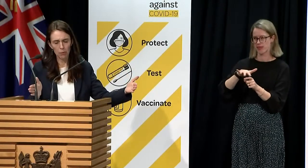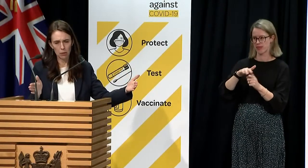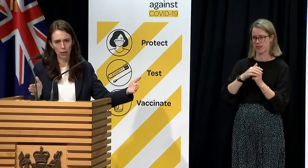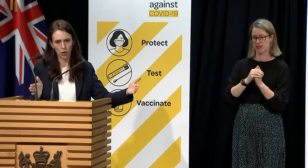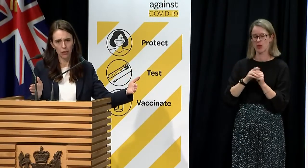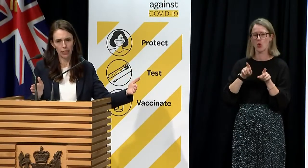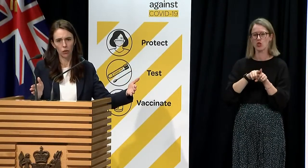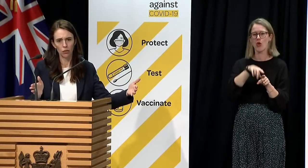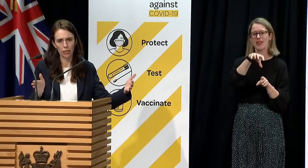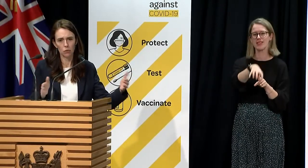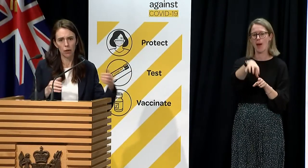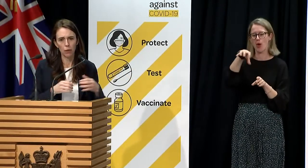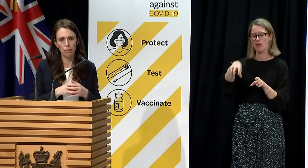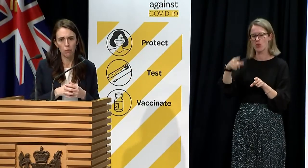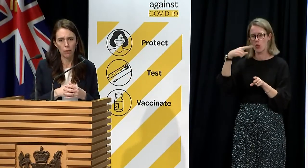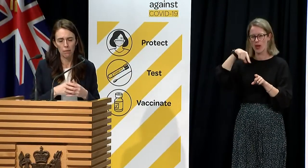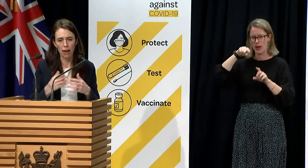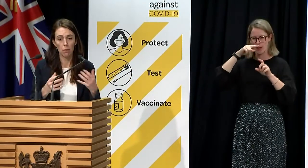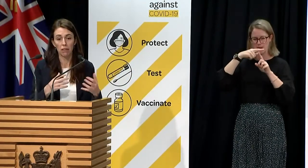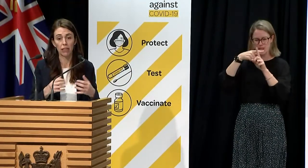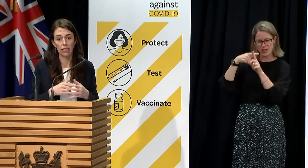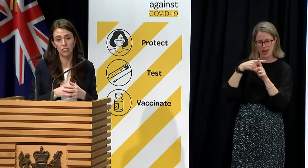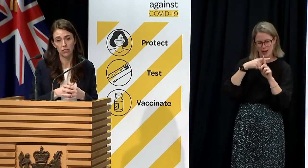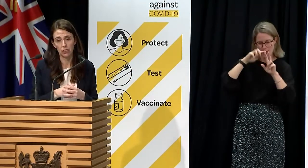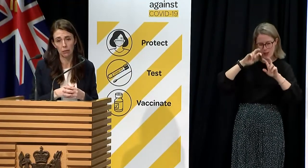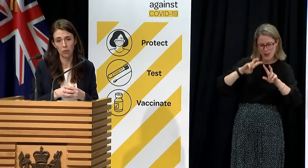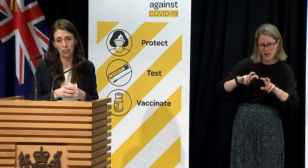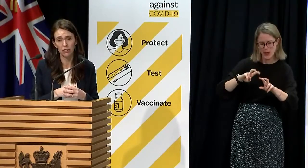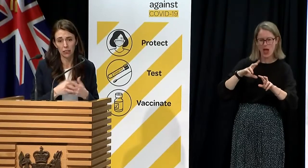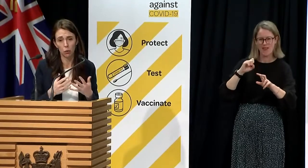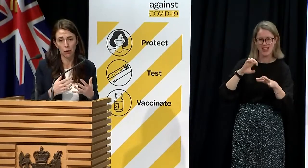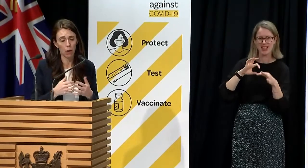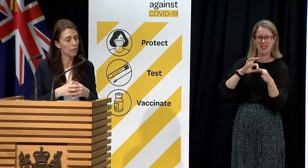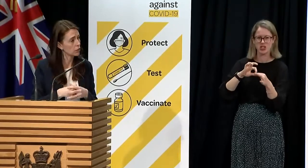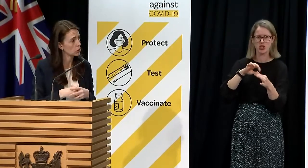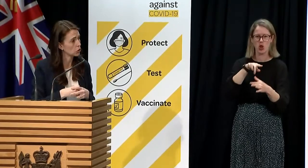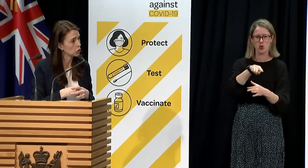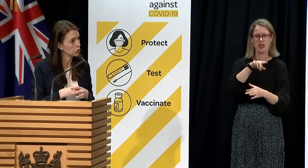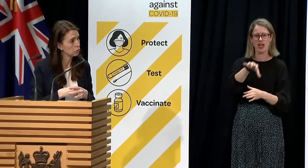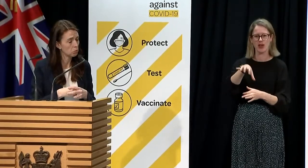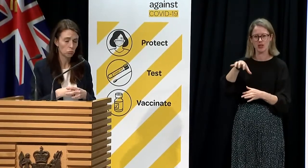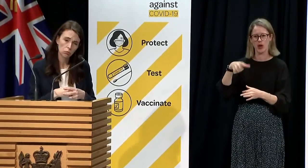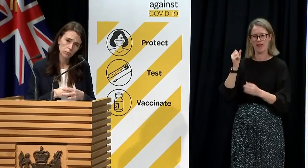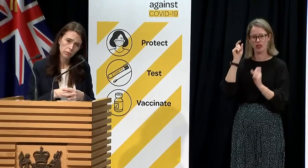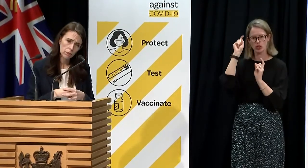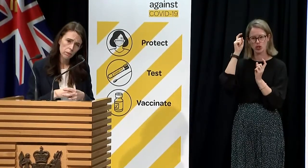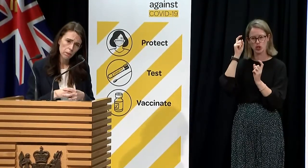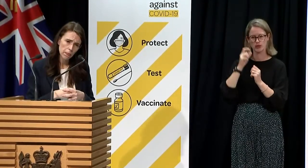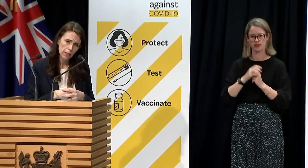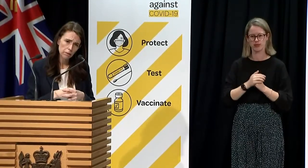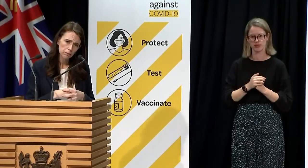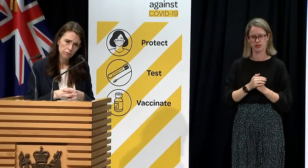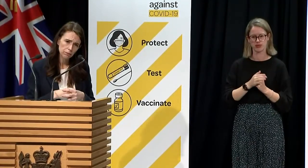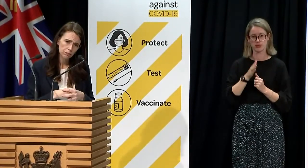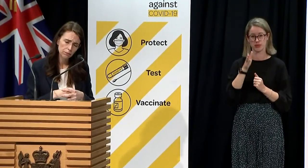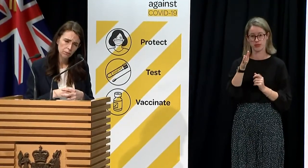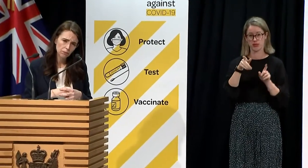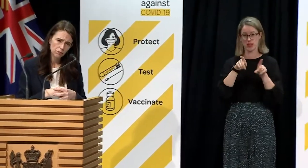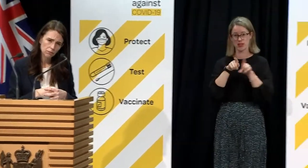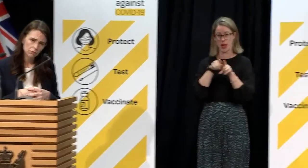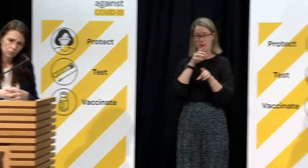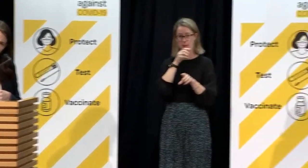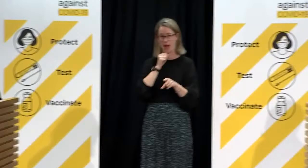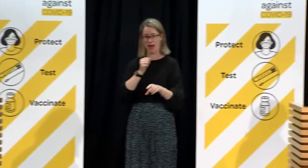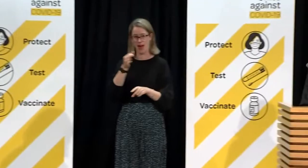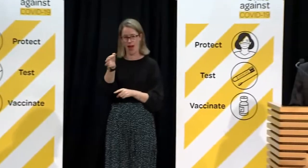the suburbs that we're honing in on. That's where we have a bit of a connection to some of those areas where we might have concern too. Is there Dr. Bloomfield that there might be